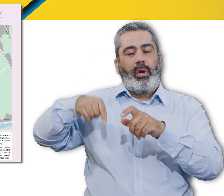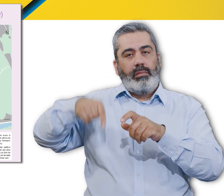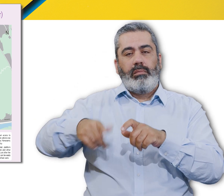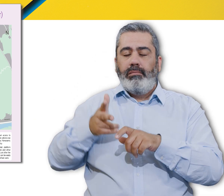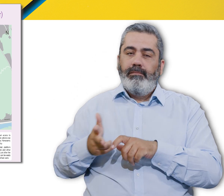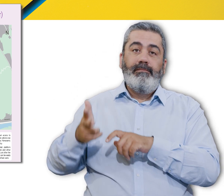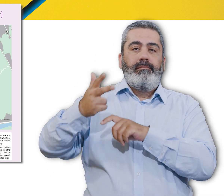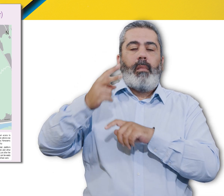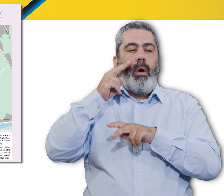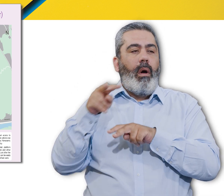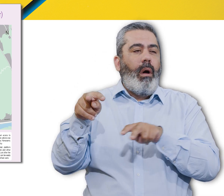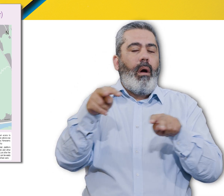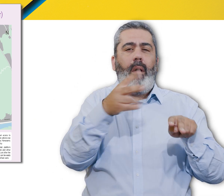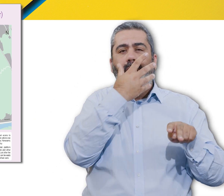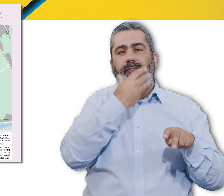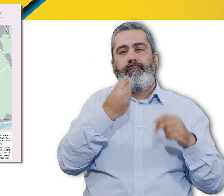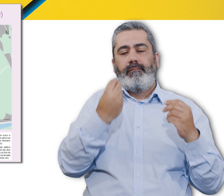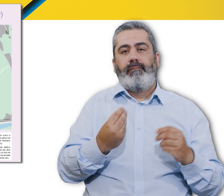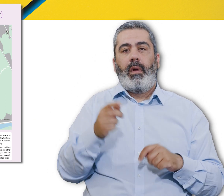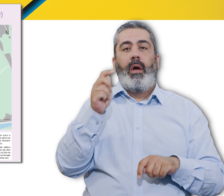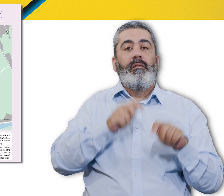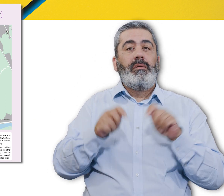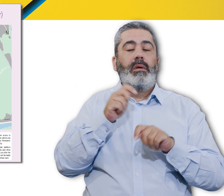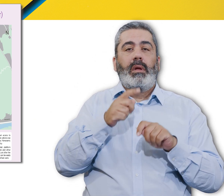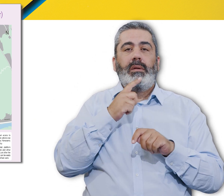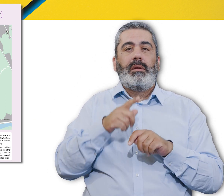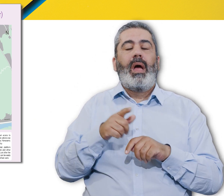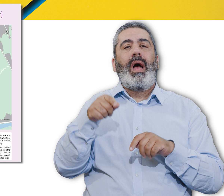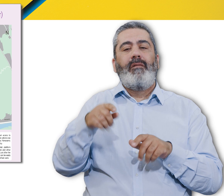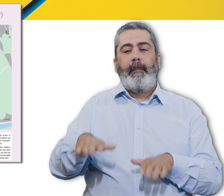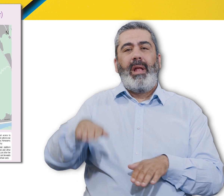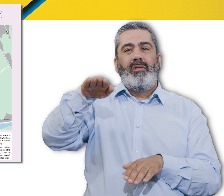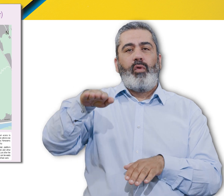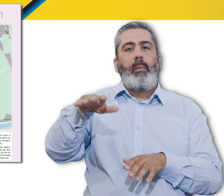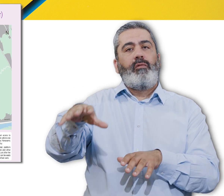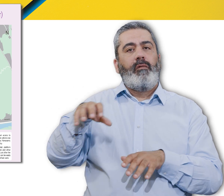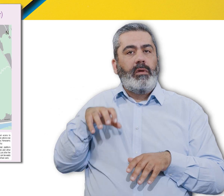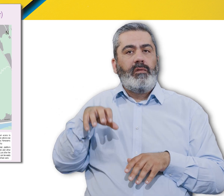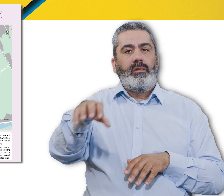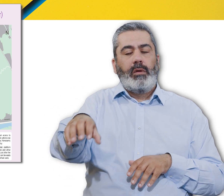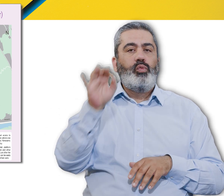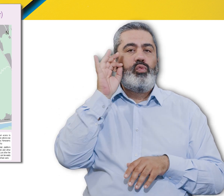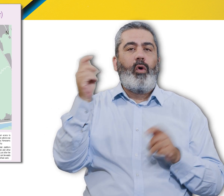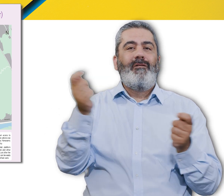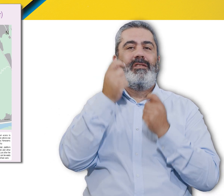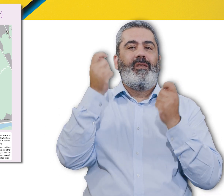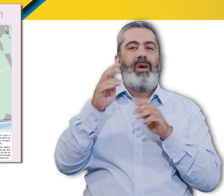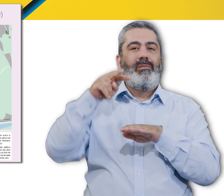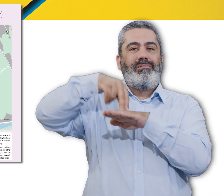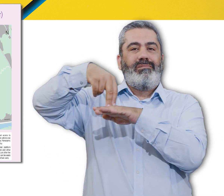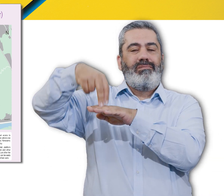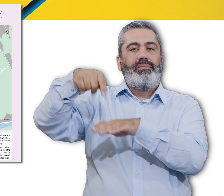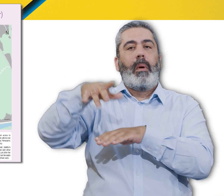to offer wheelchair access to the southern tower, where one can find a unique panoramic viewpoint of the city. A new,